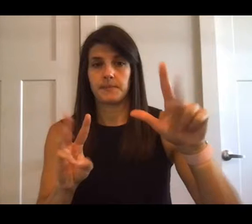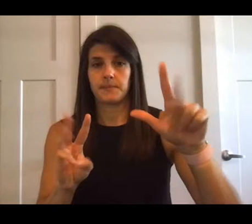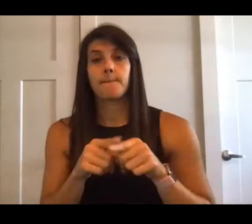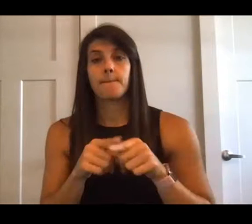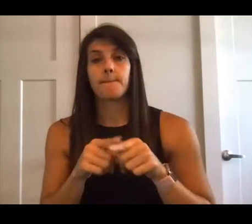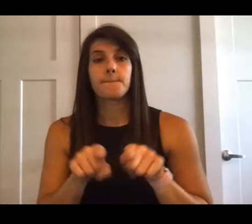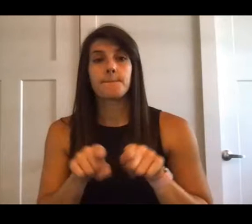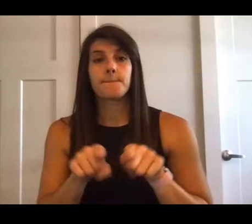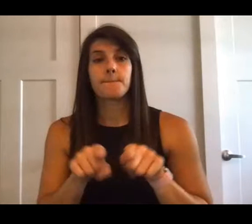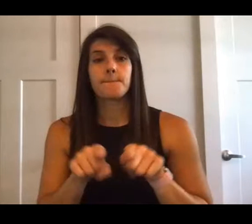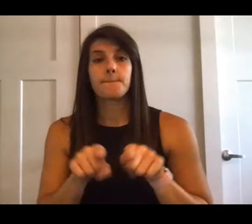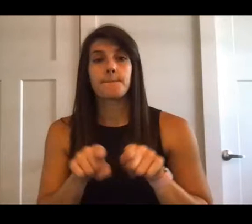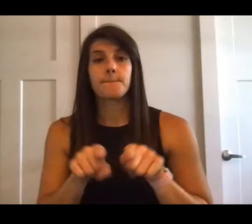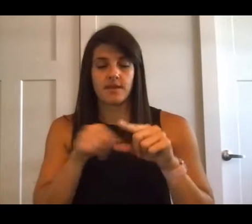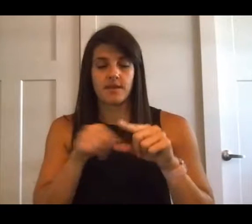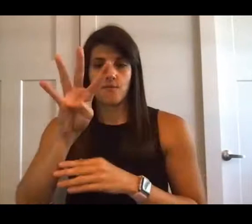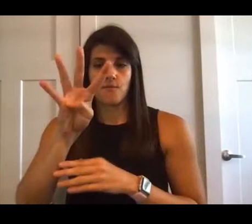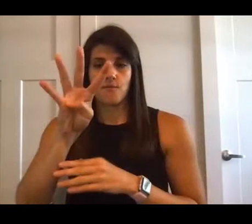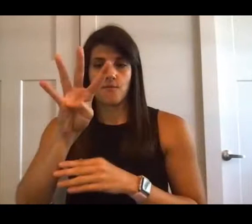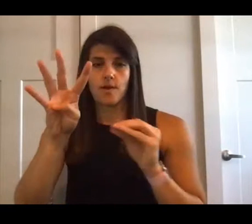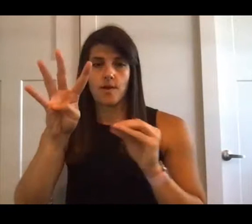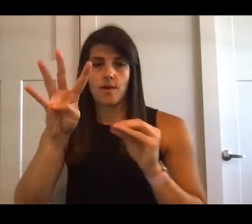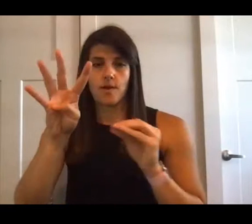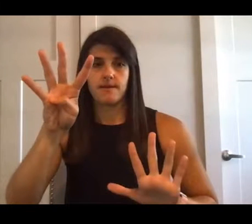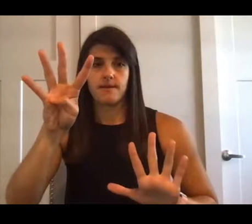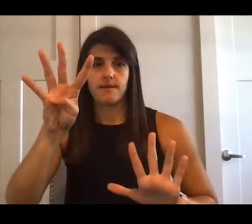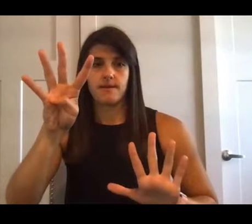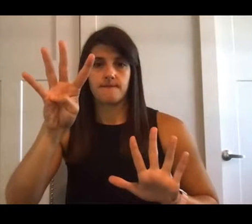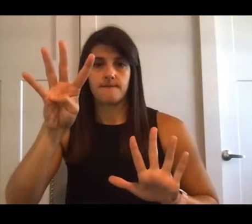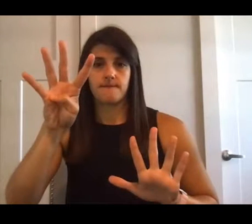and angle 4 and 5.